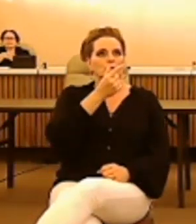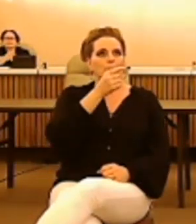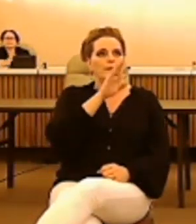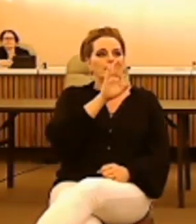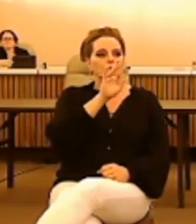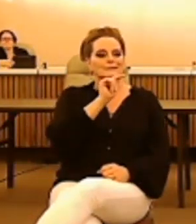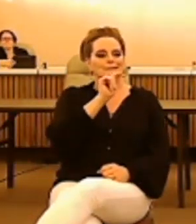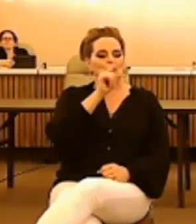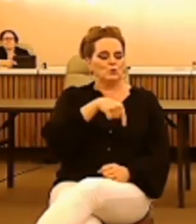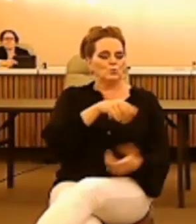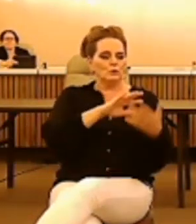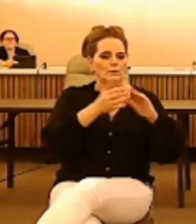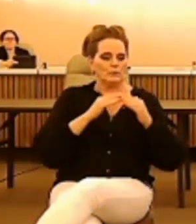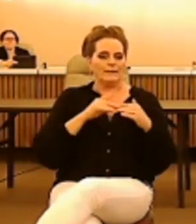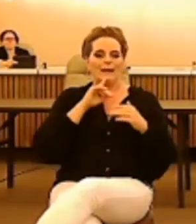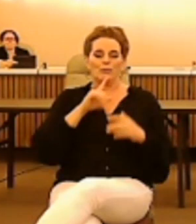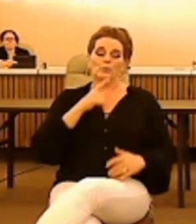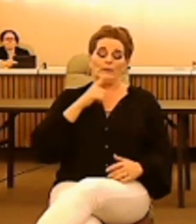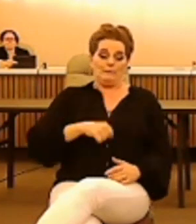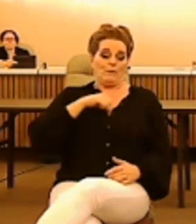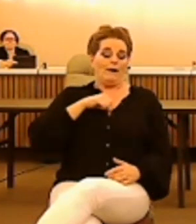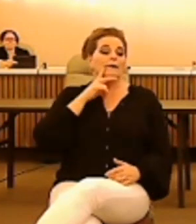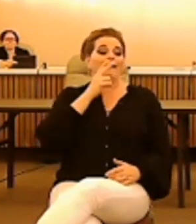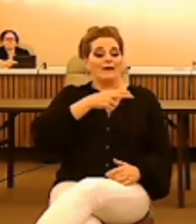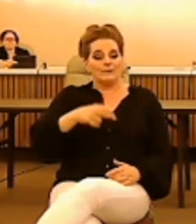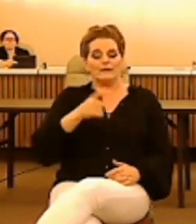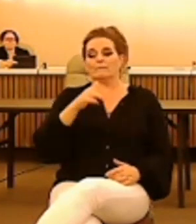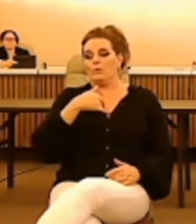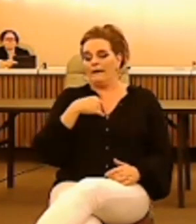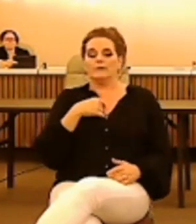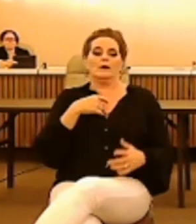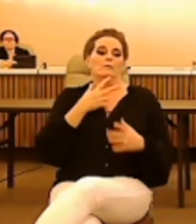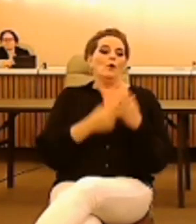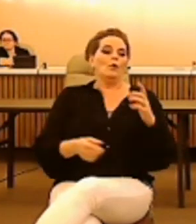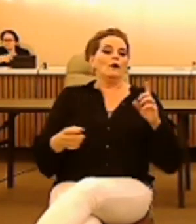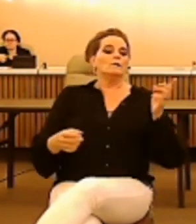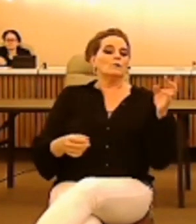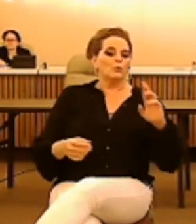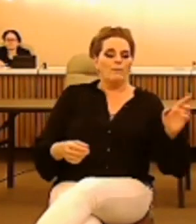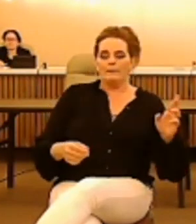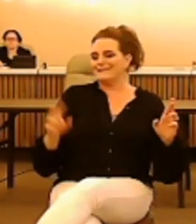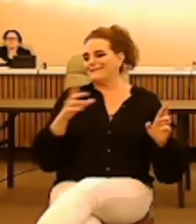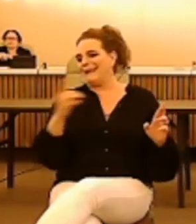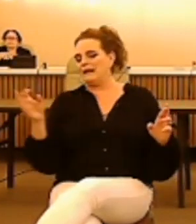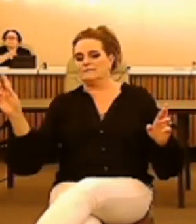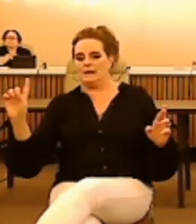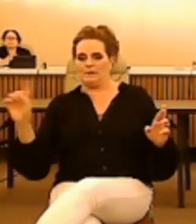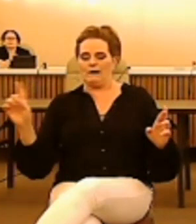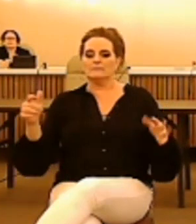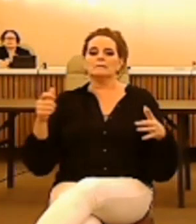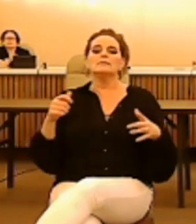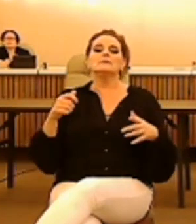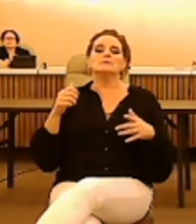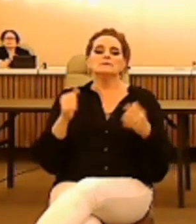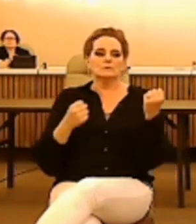community. I'm super proud of Henrietta for having all of both our Democrats and Republicans in the past unanimously support this event, and